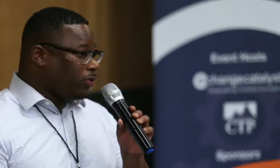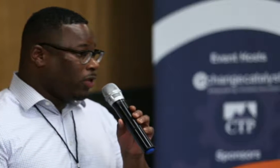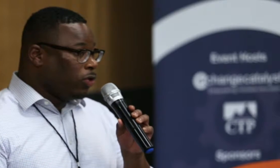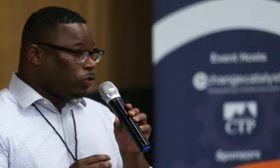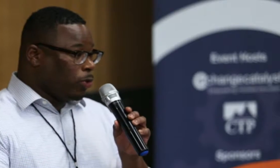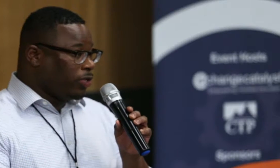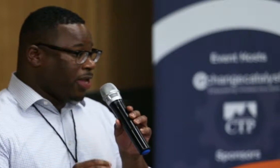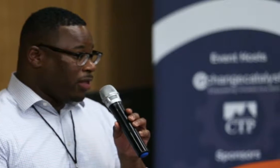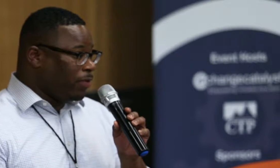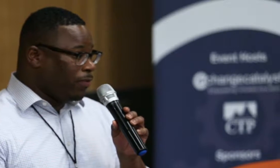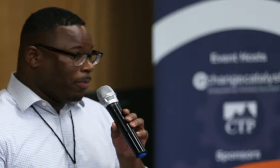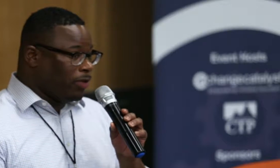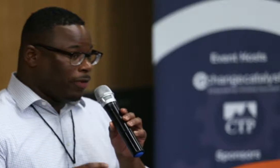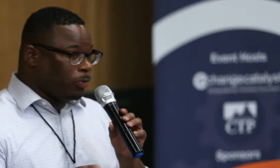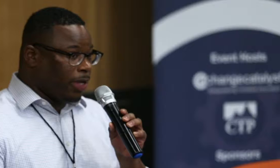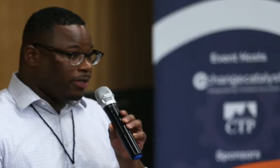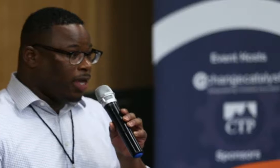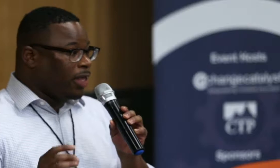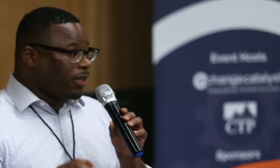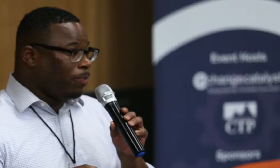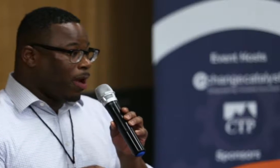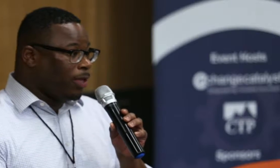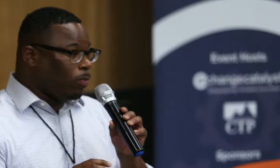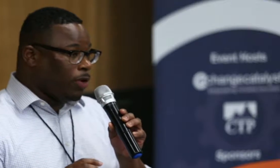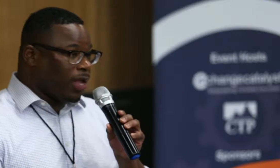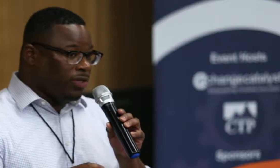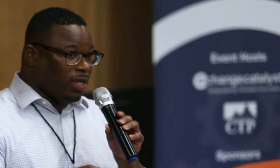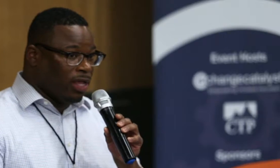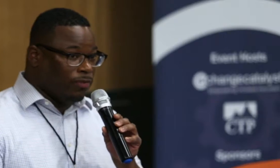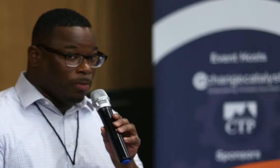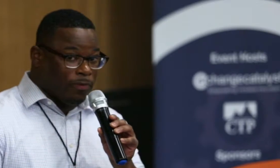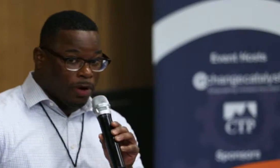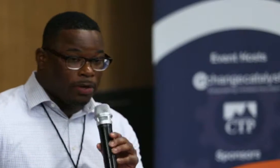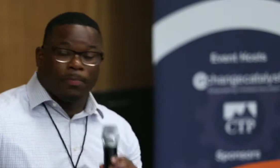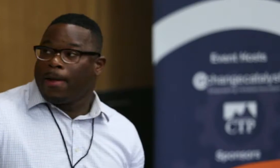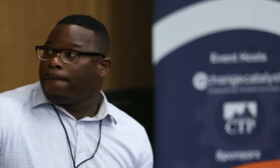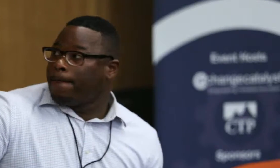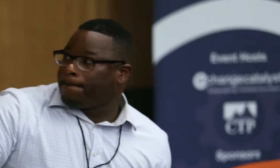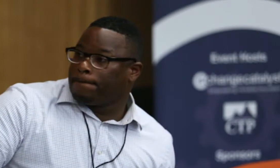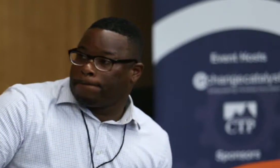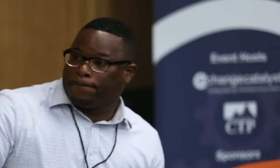proposition is sourced talent from a diverse place that they probably were not seeking talent from before.